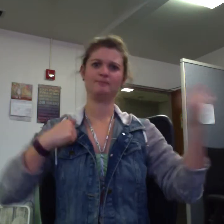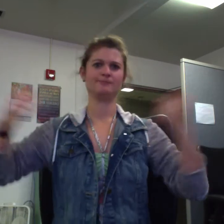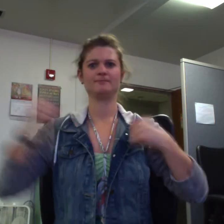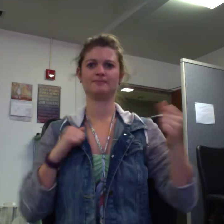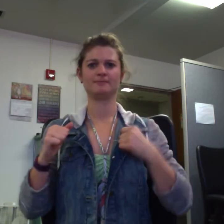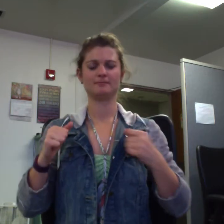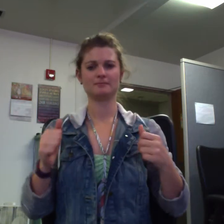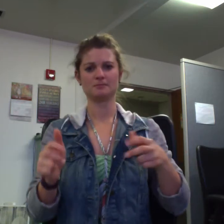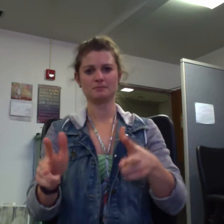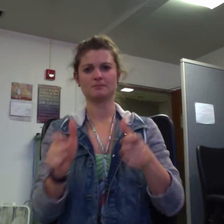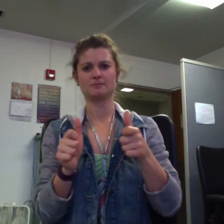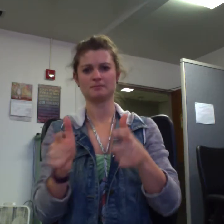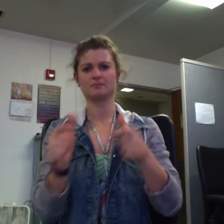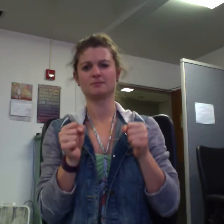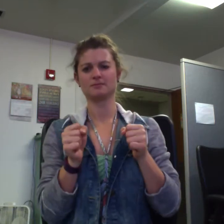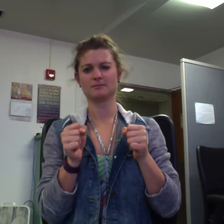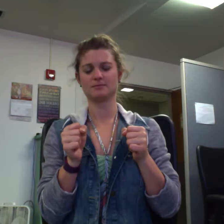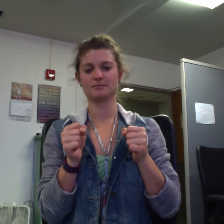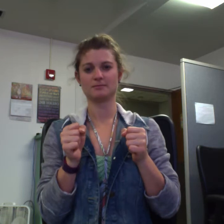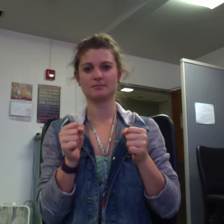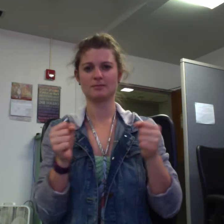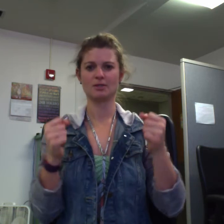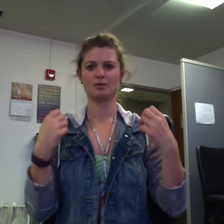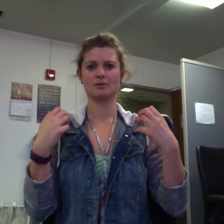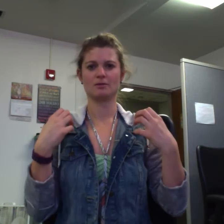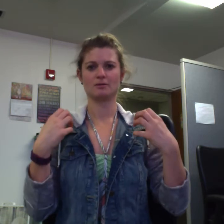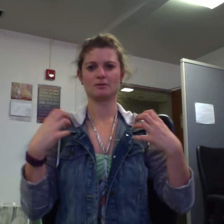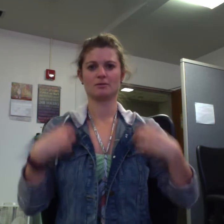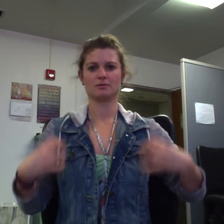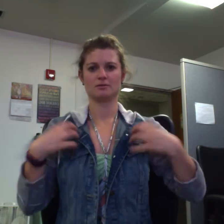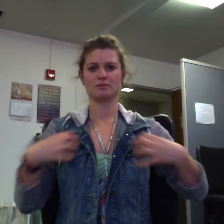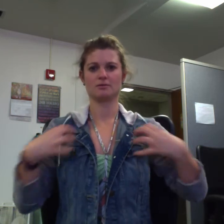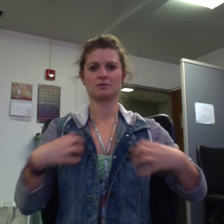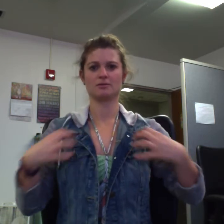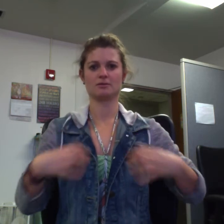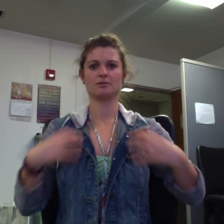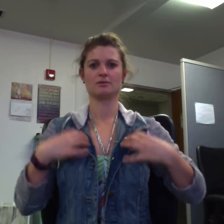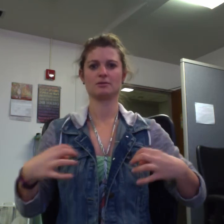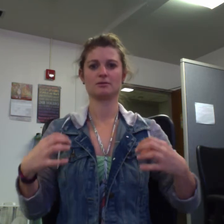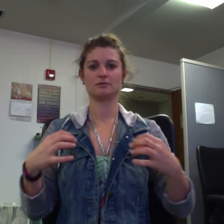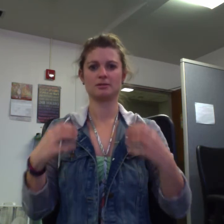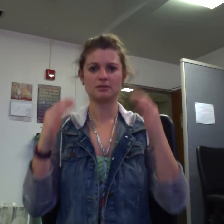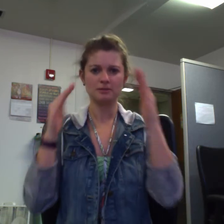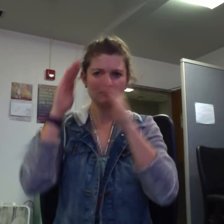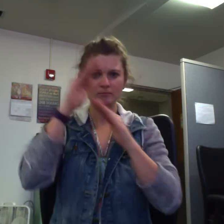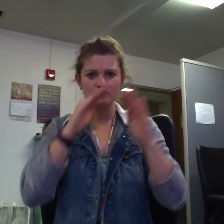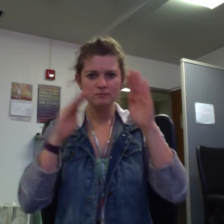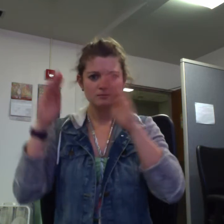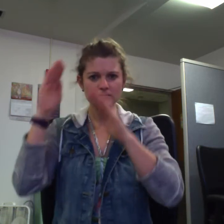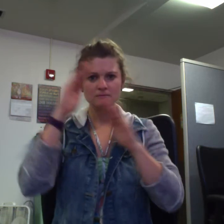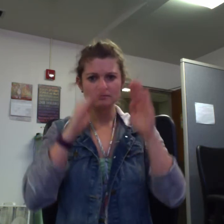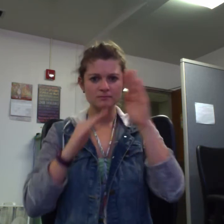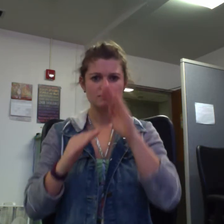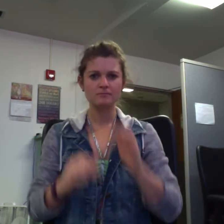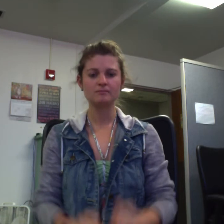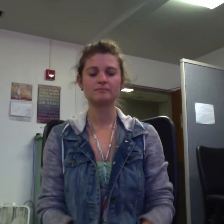strides, the gorillas became worried. And I want to point out something very important, which is if I look at my model sentence, I'll